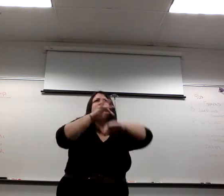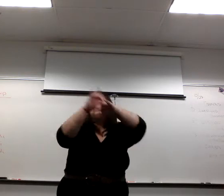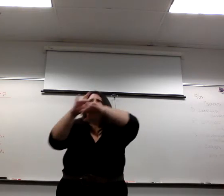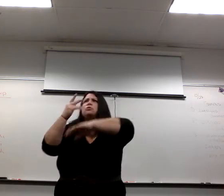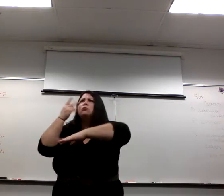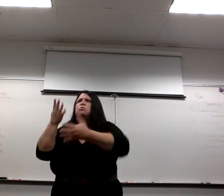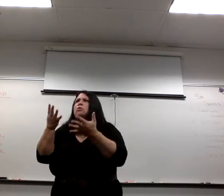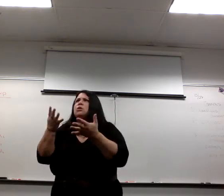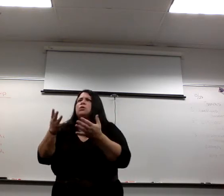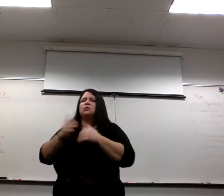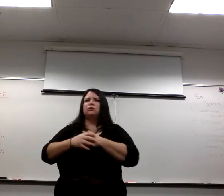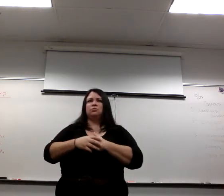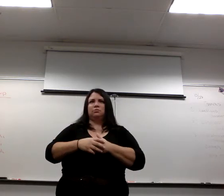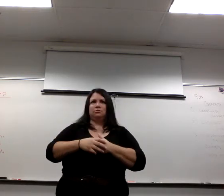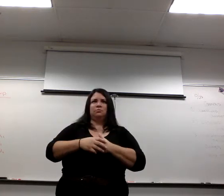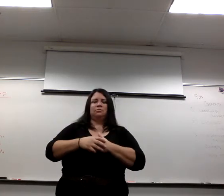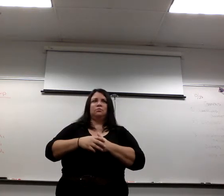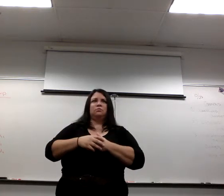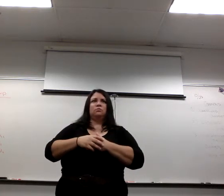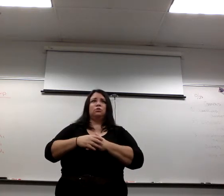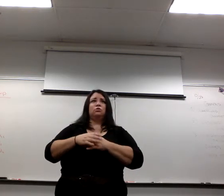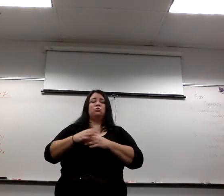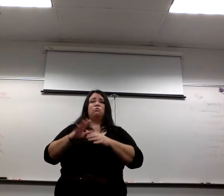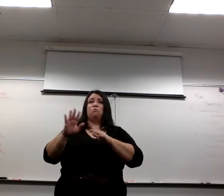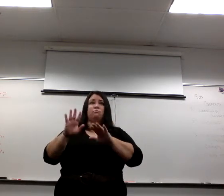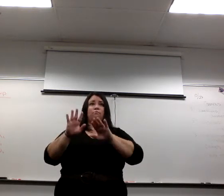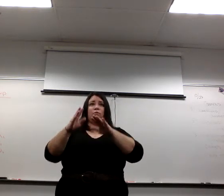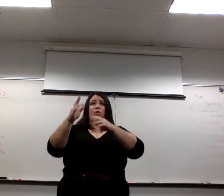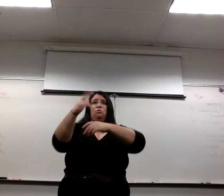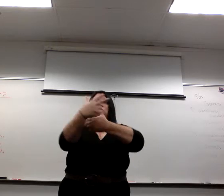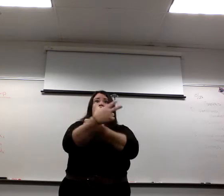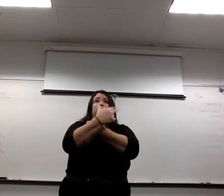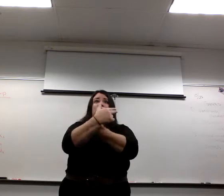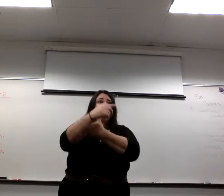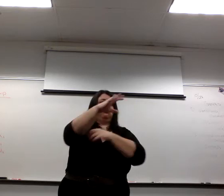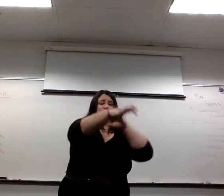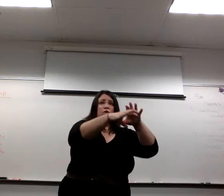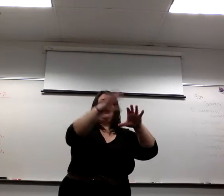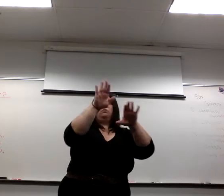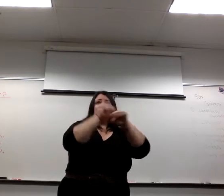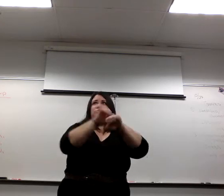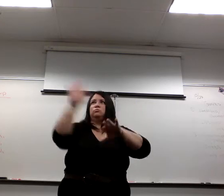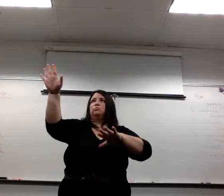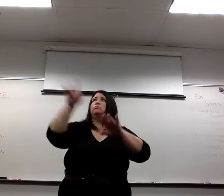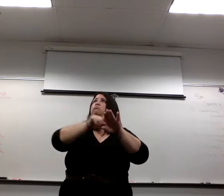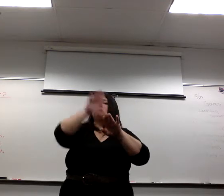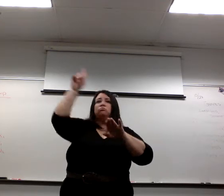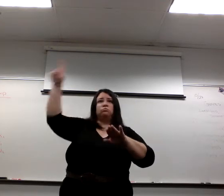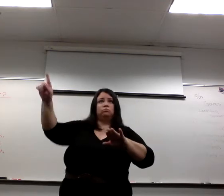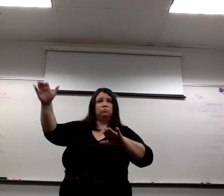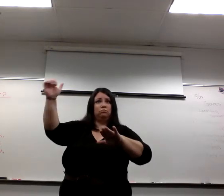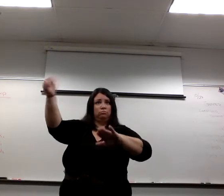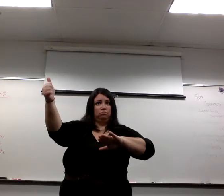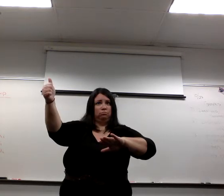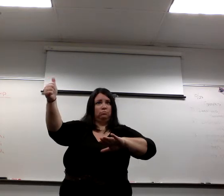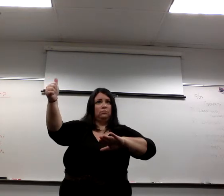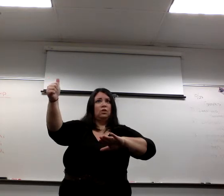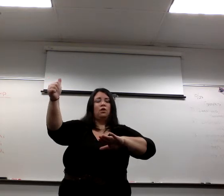And over on the side there was a mountain. Just like a big mountain there, and a giant 200-foot